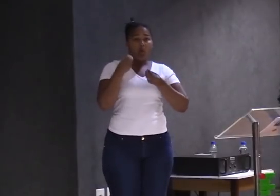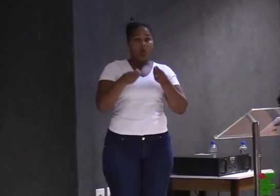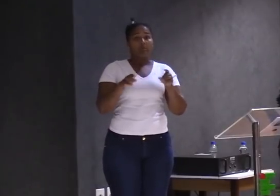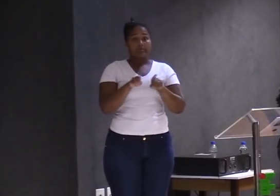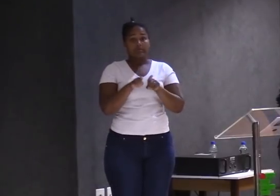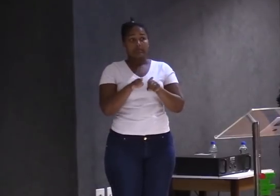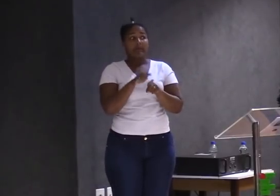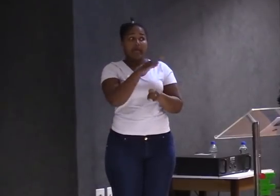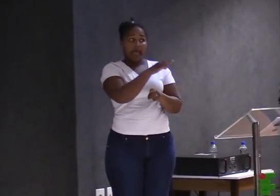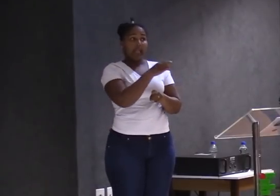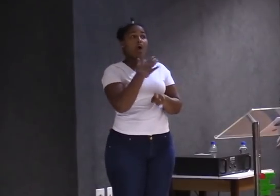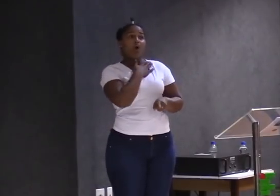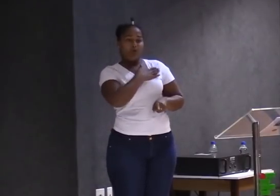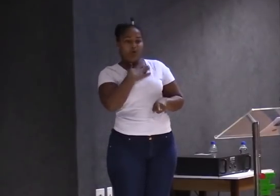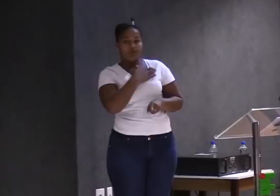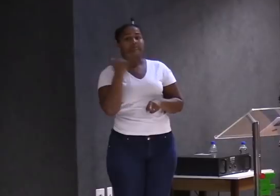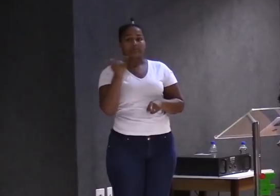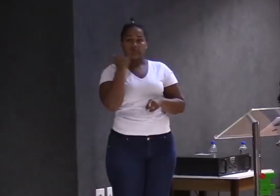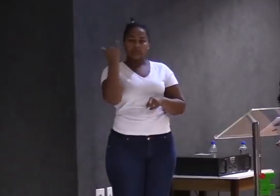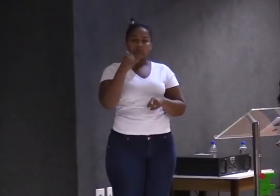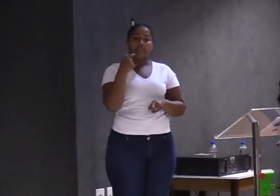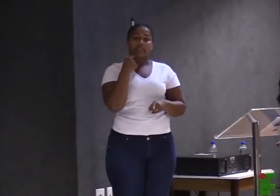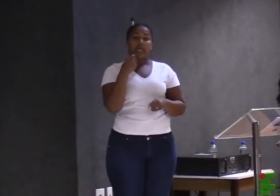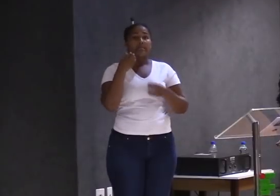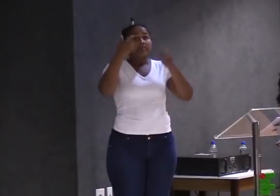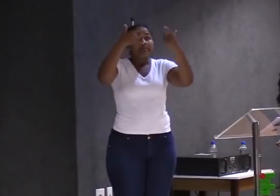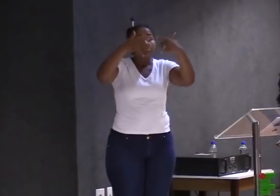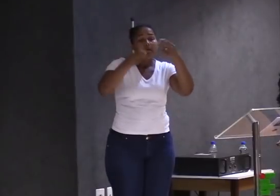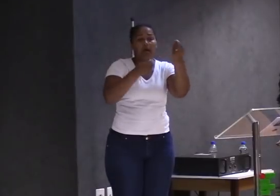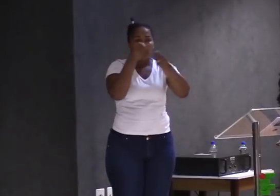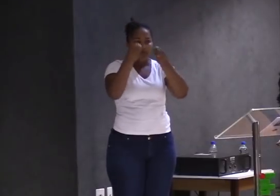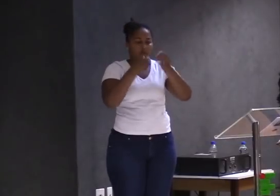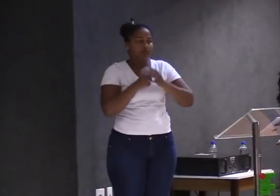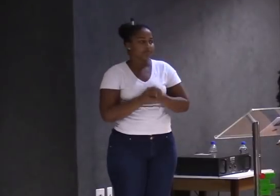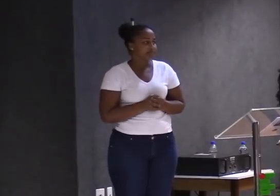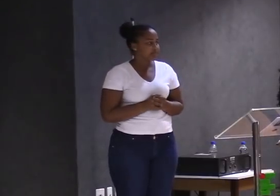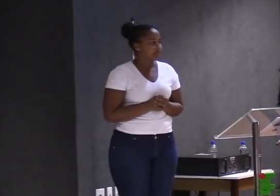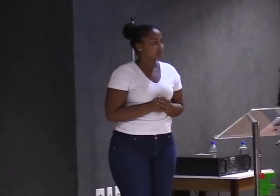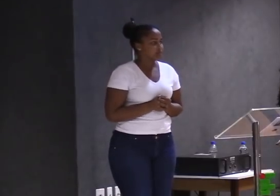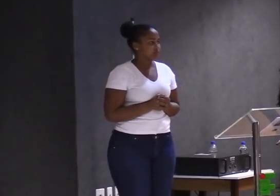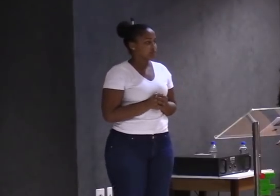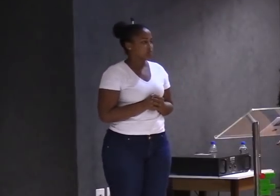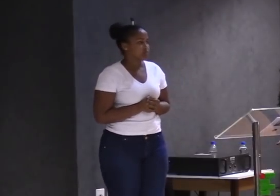feedback. So sometimes as teachers we